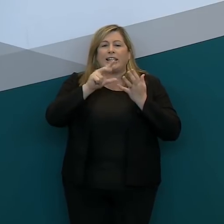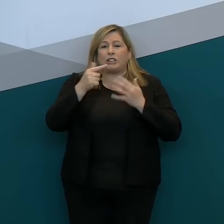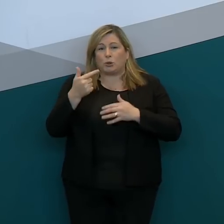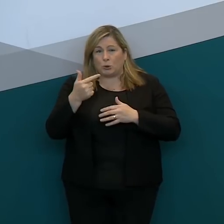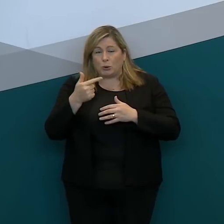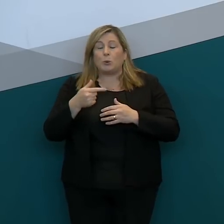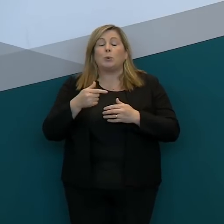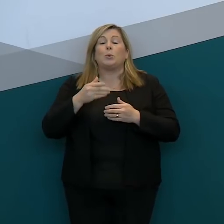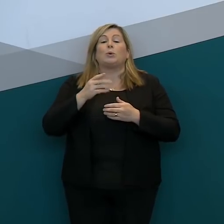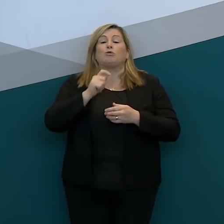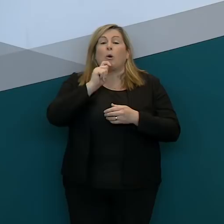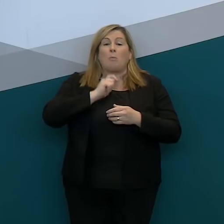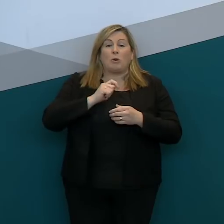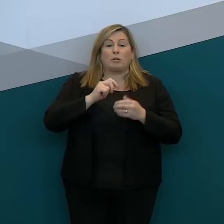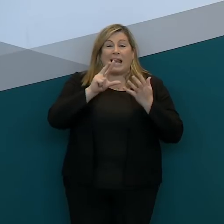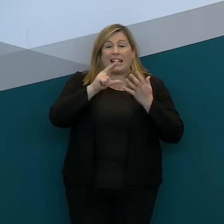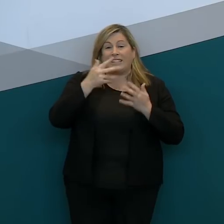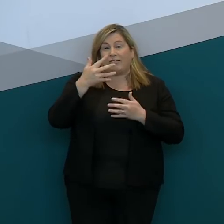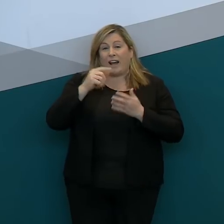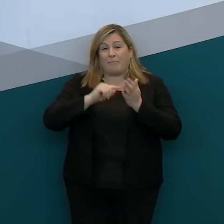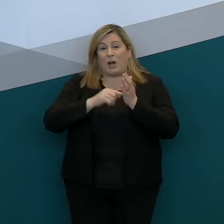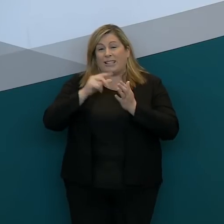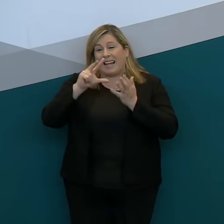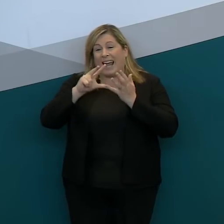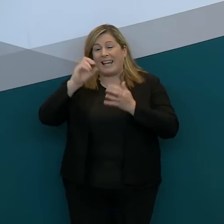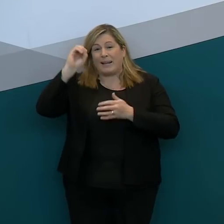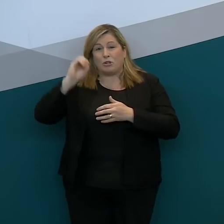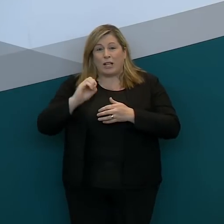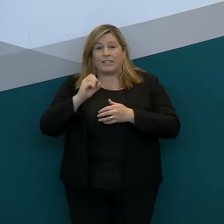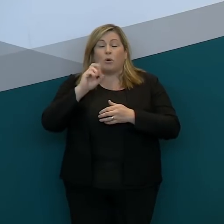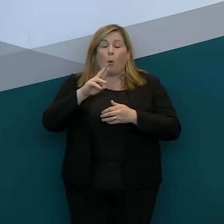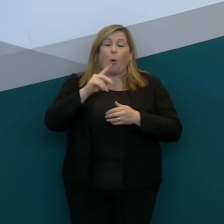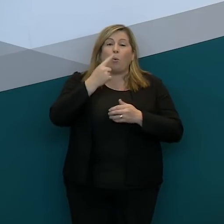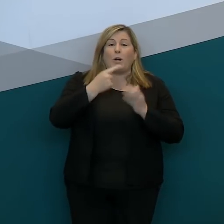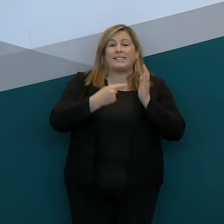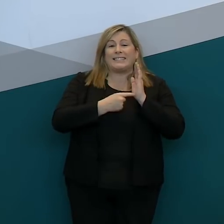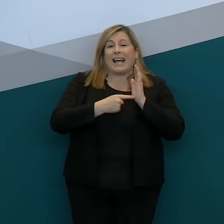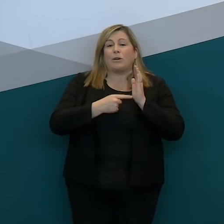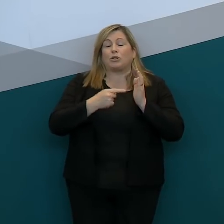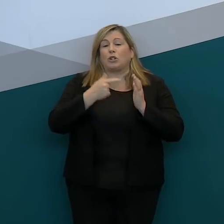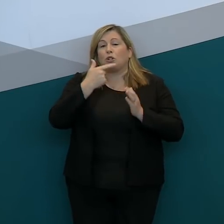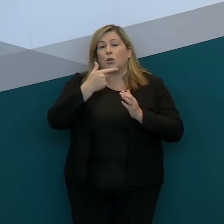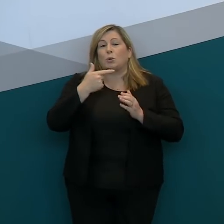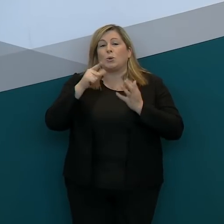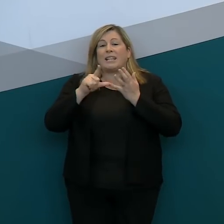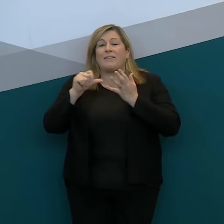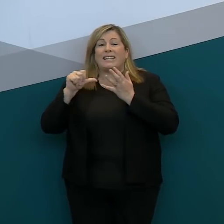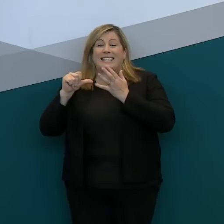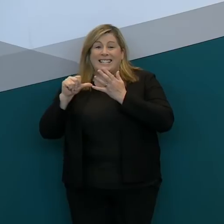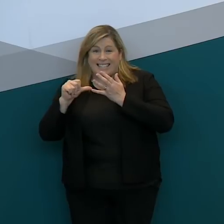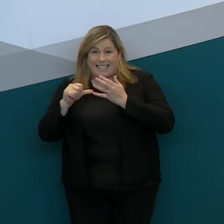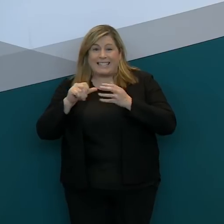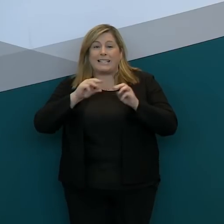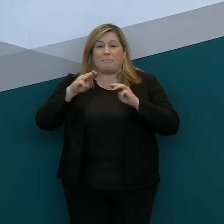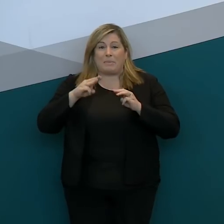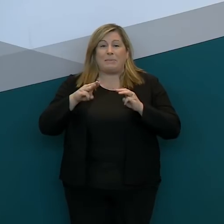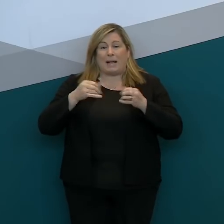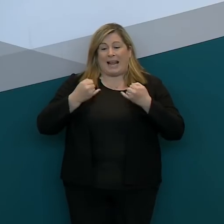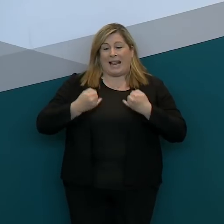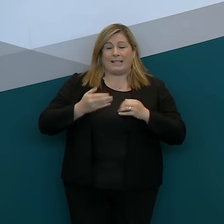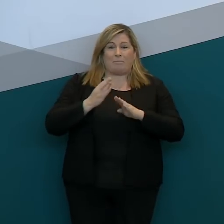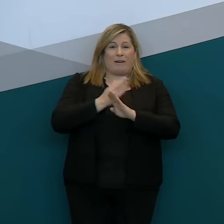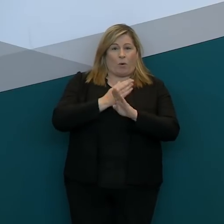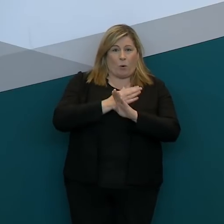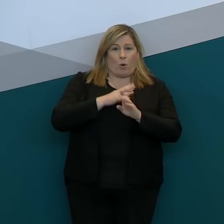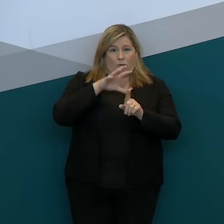underlying conditions in 85.8%, or 1,276 such cases. In terms